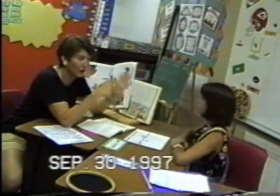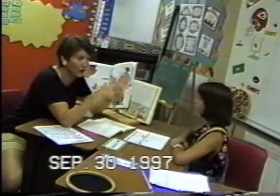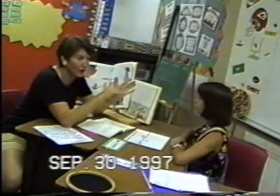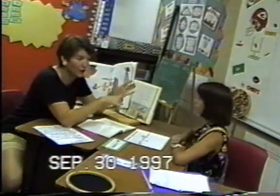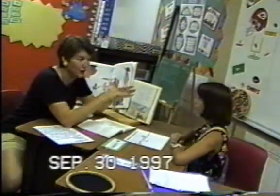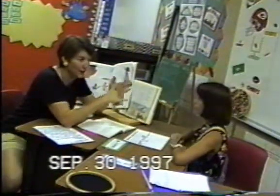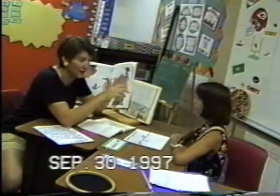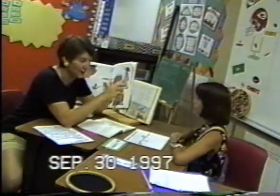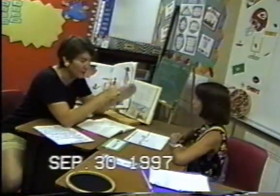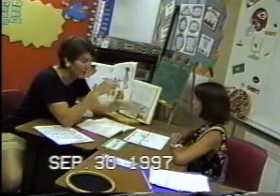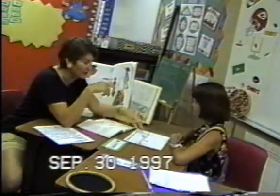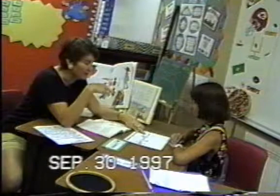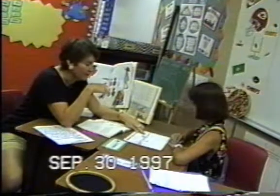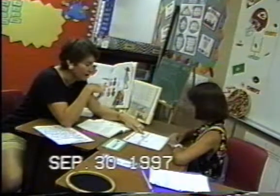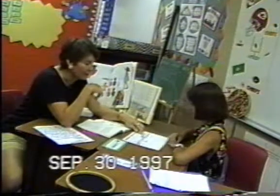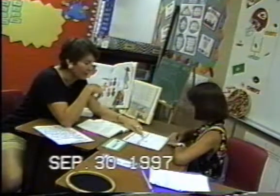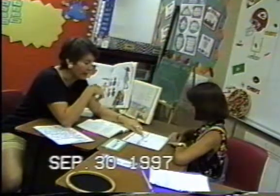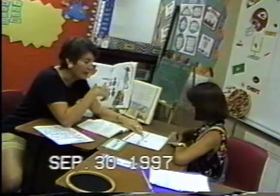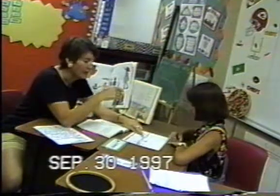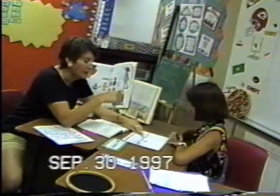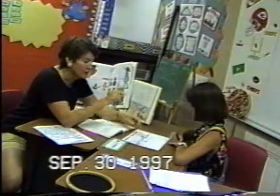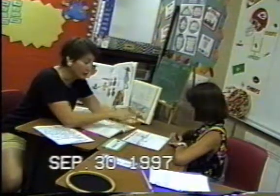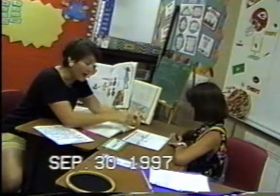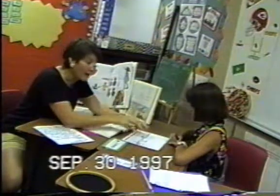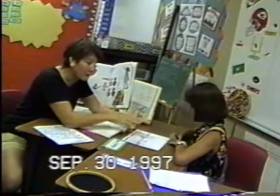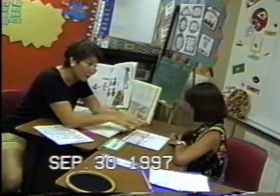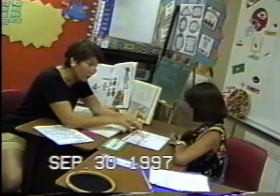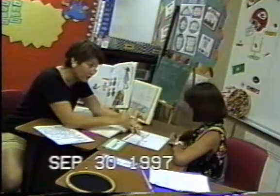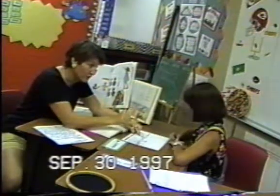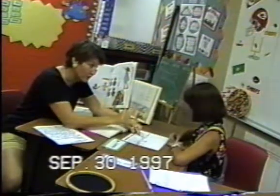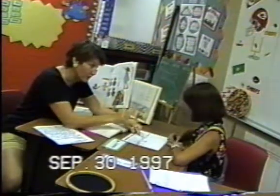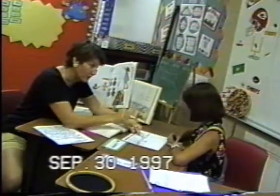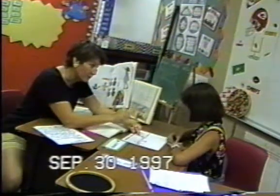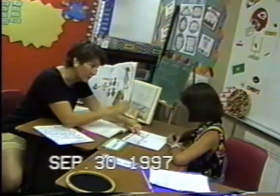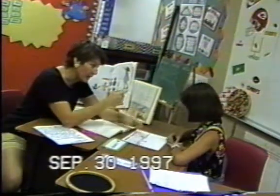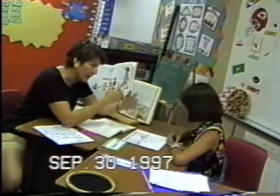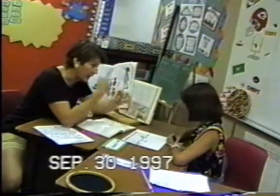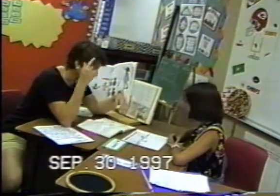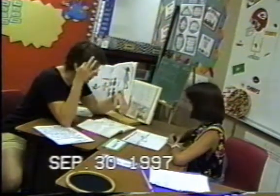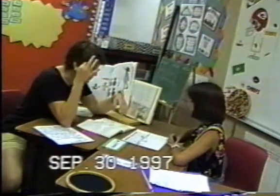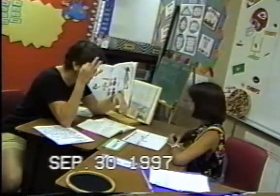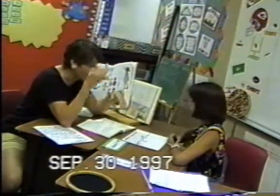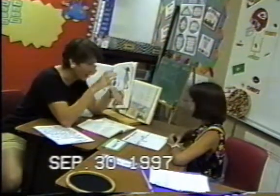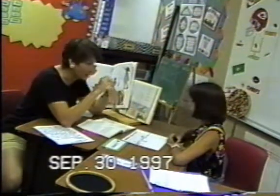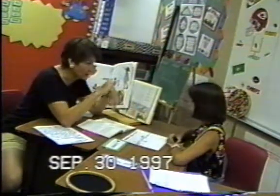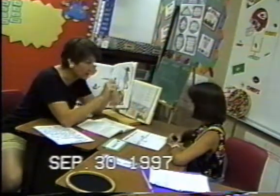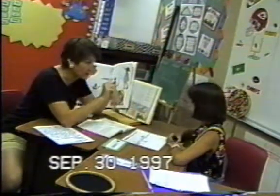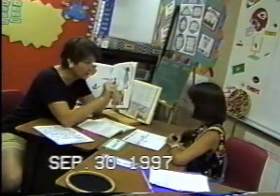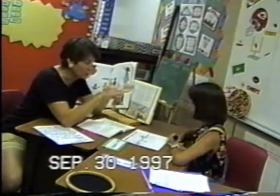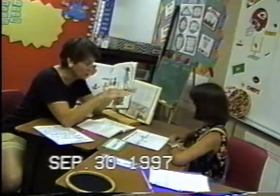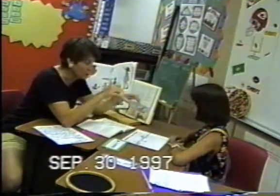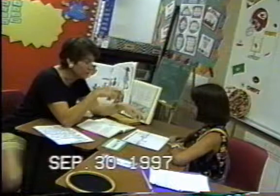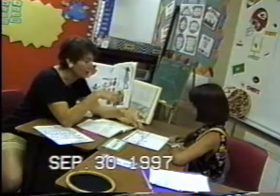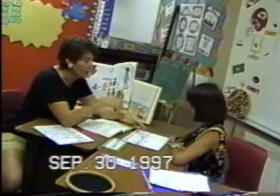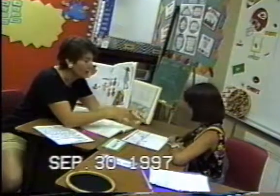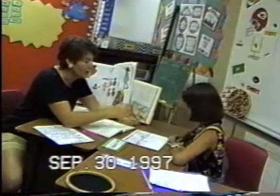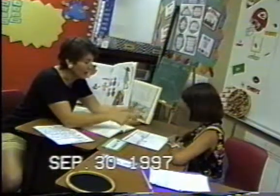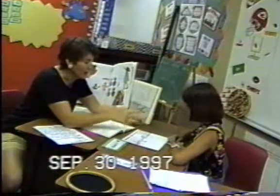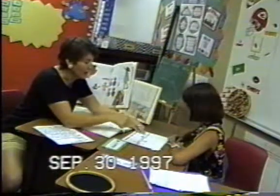going to show you that in a minute. Okay, so that moves, the hair cells move. Okay,